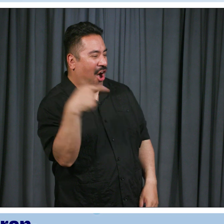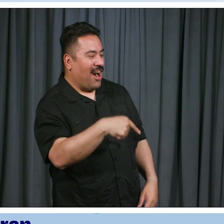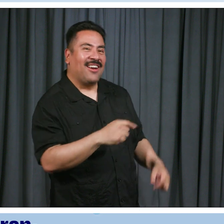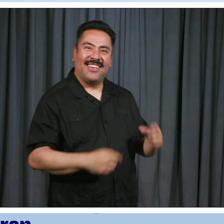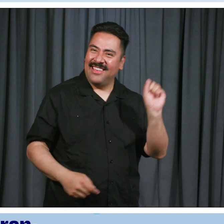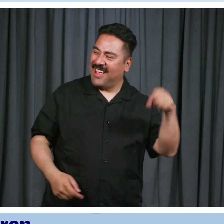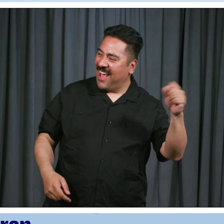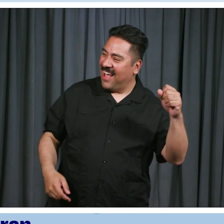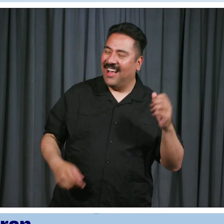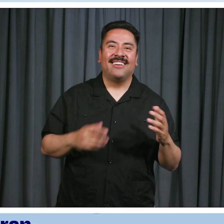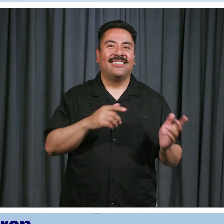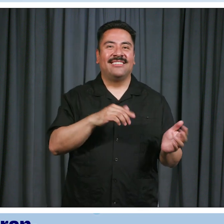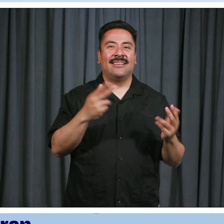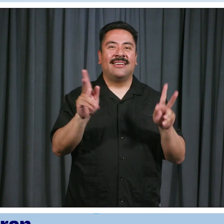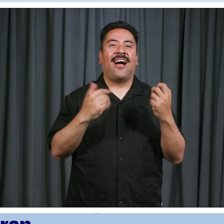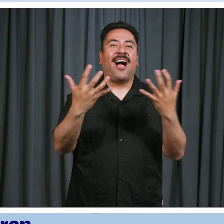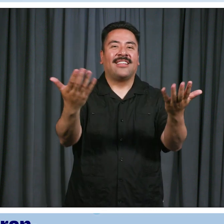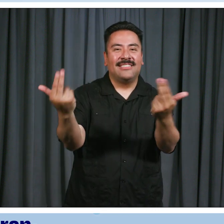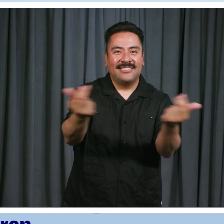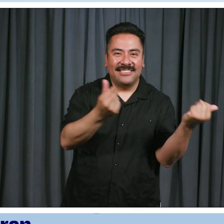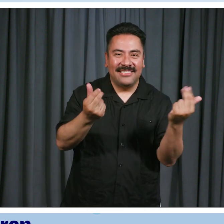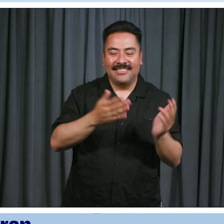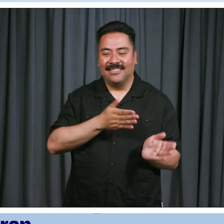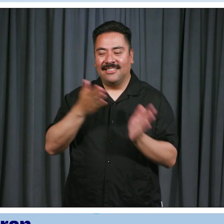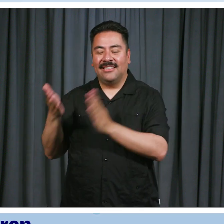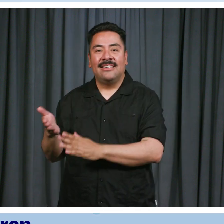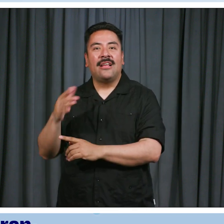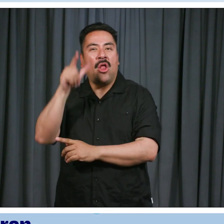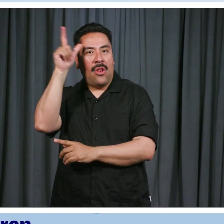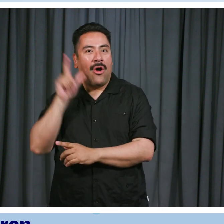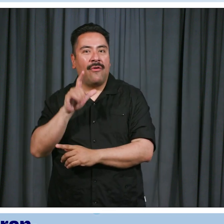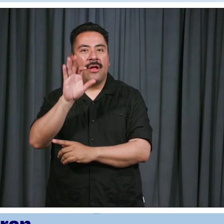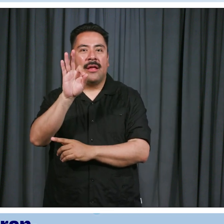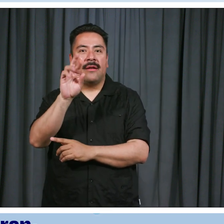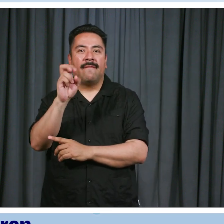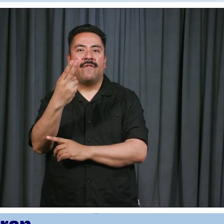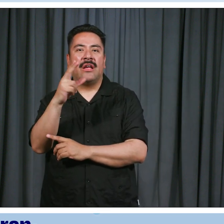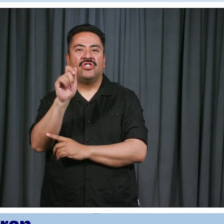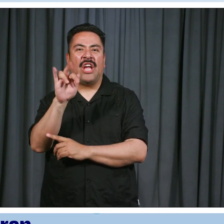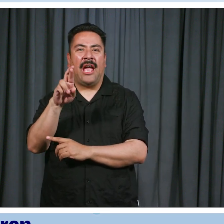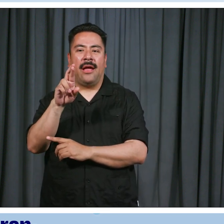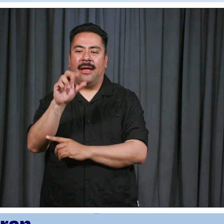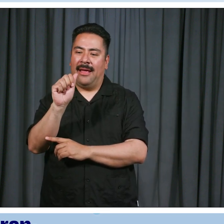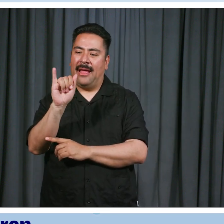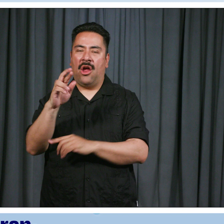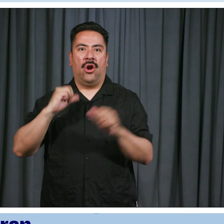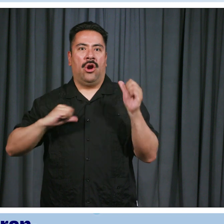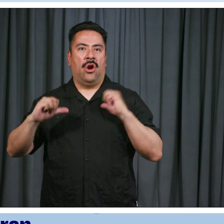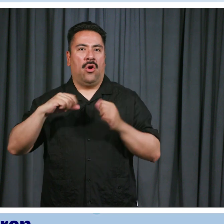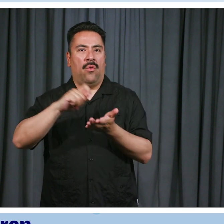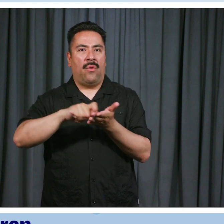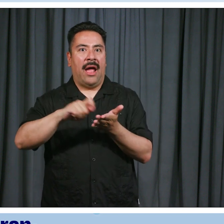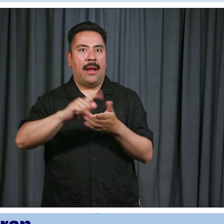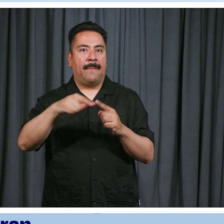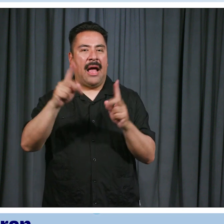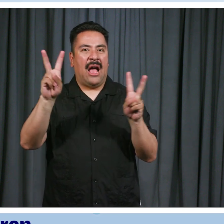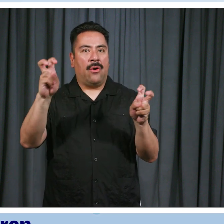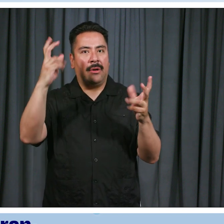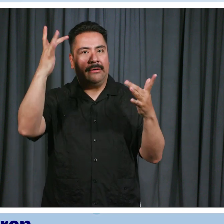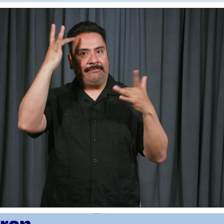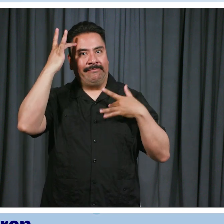Okay. But no, on Fresh Air, she had somebody on who has been writing about an epidemic